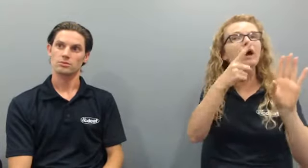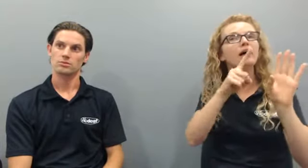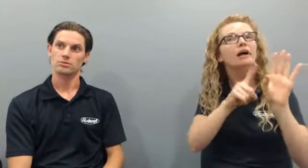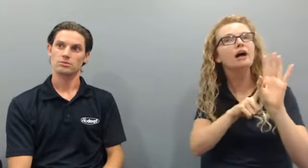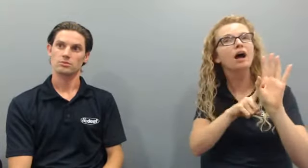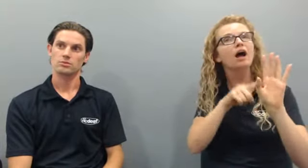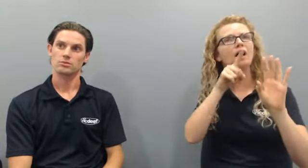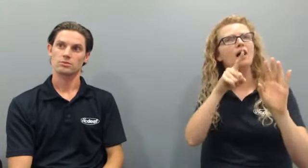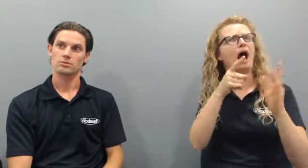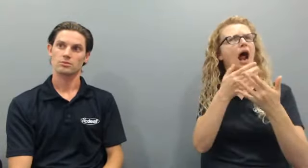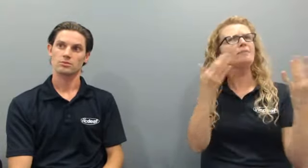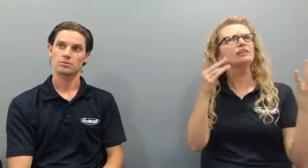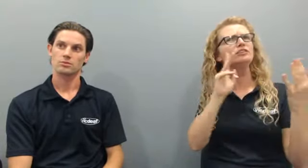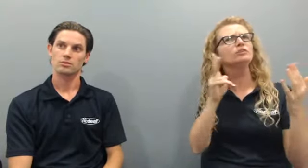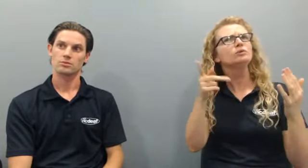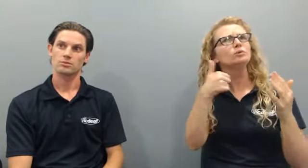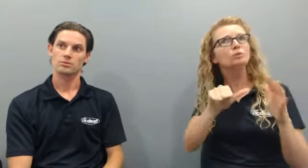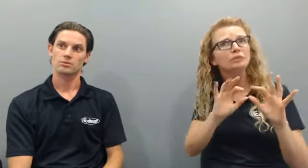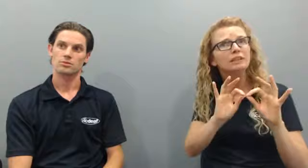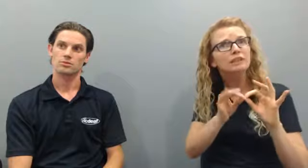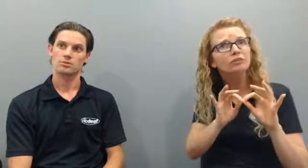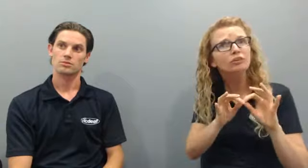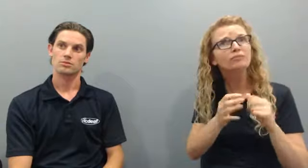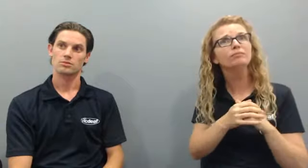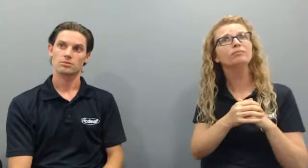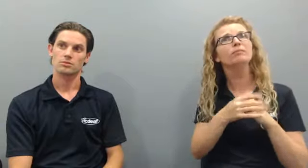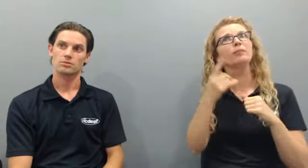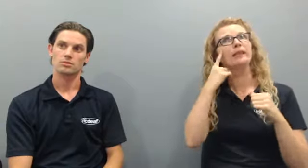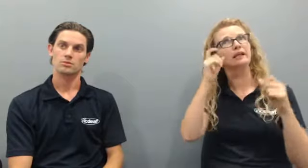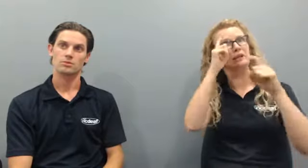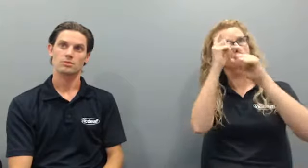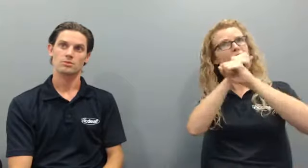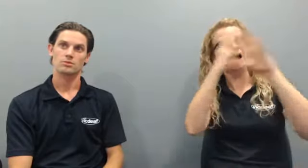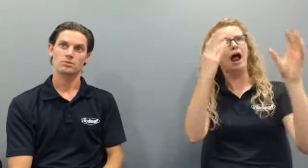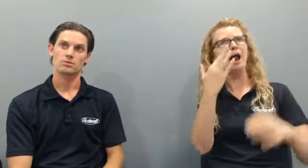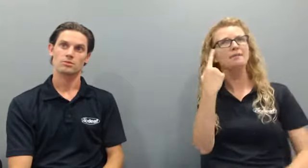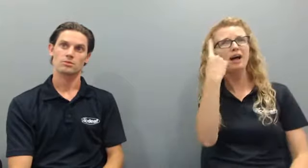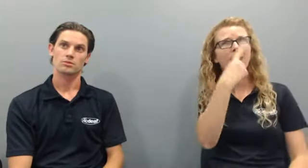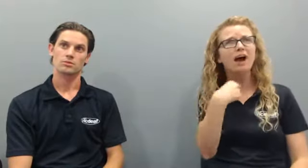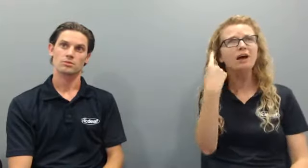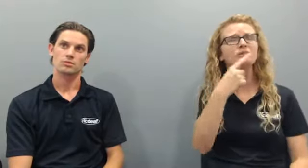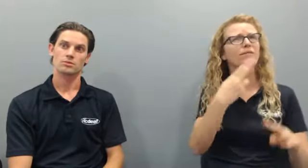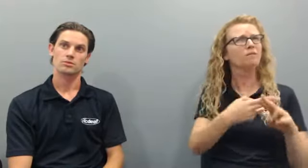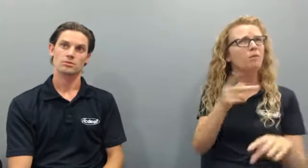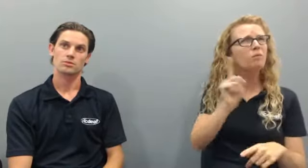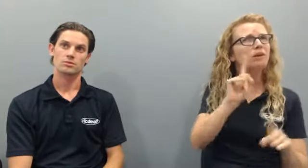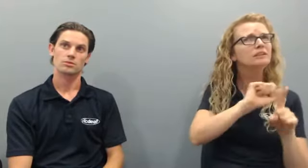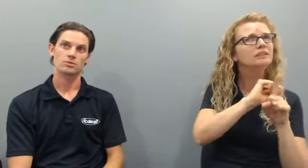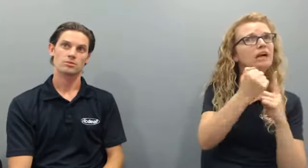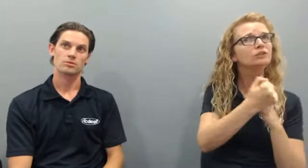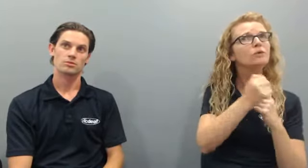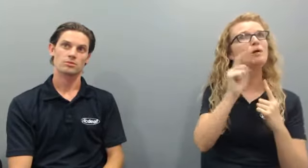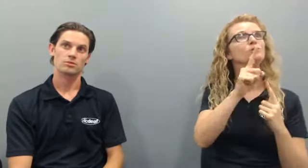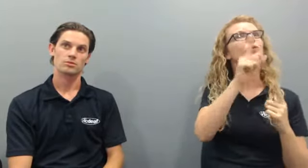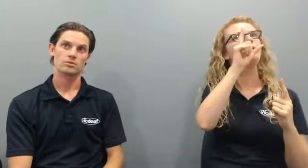the past year, how many times did you use interpreters? And if you work out how many hours and